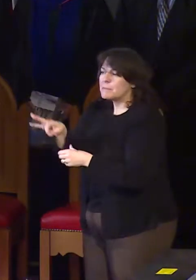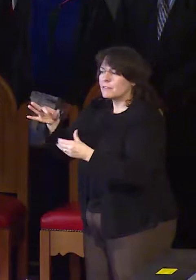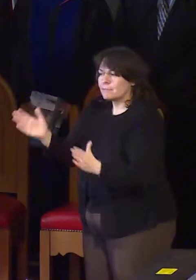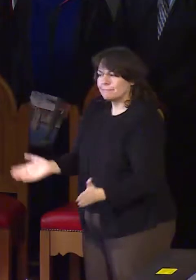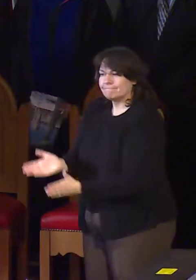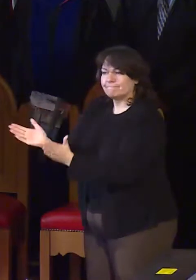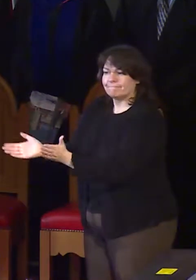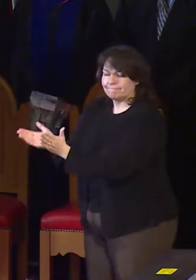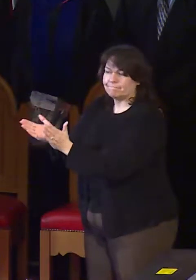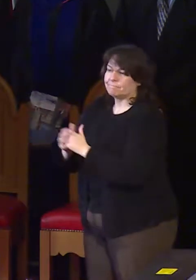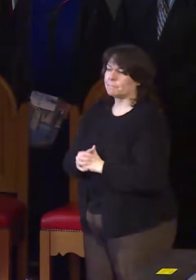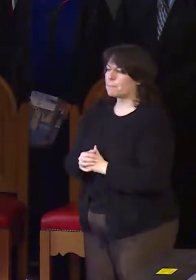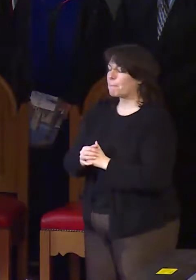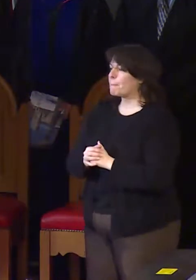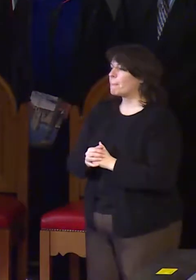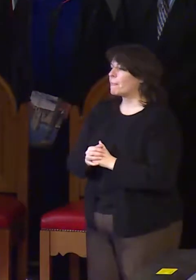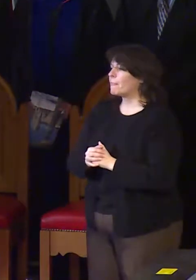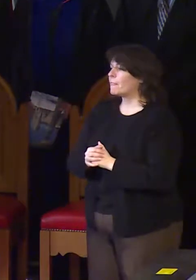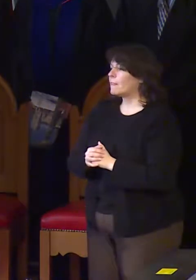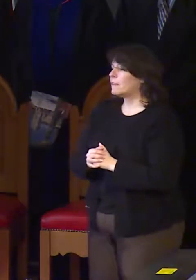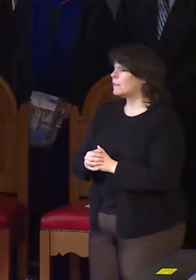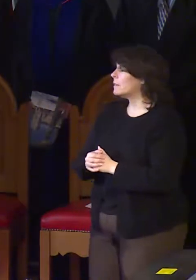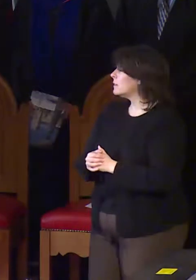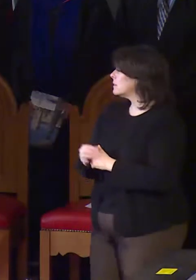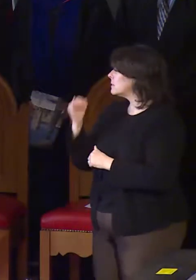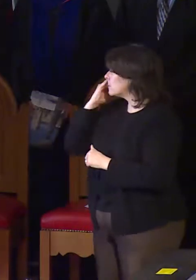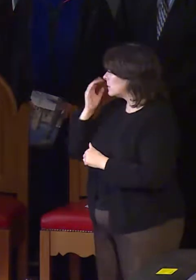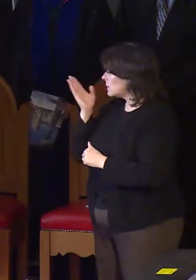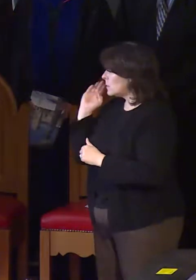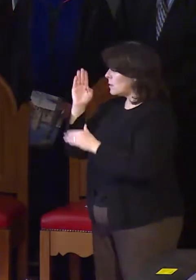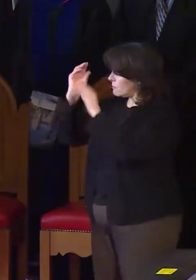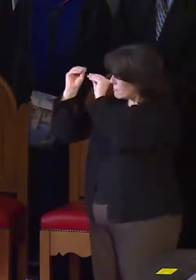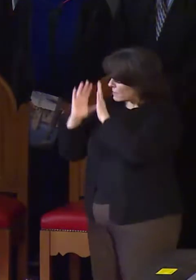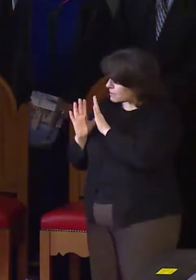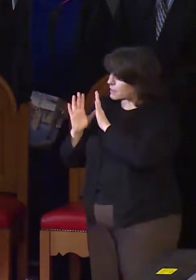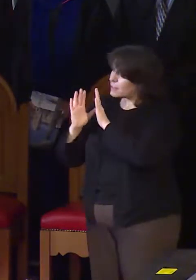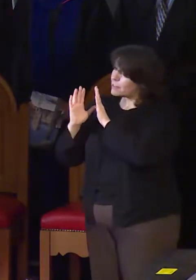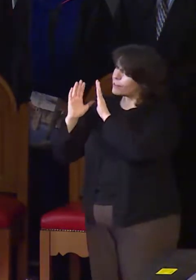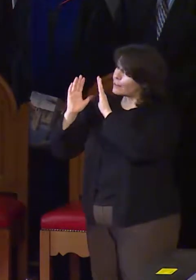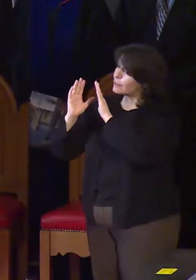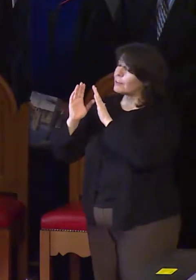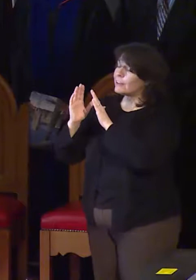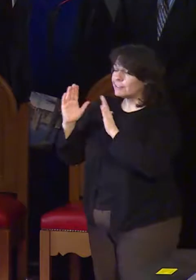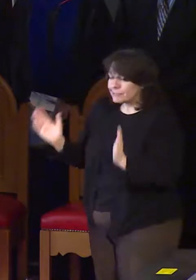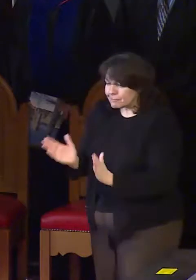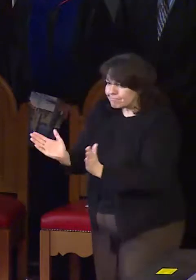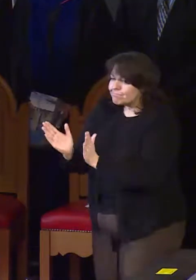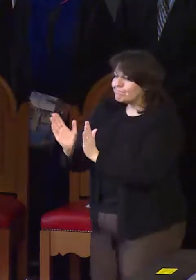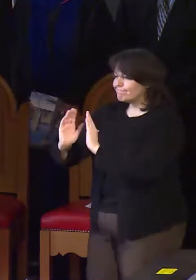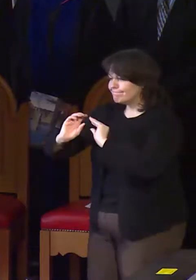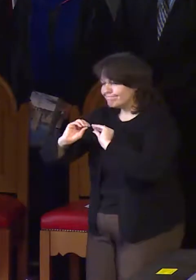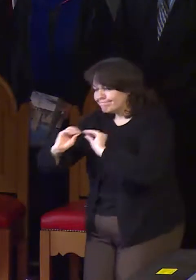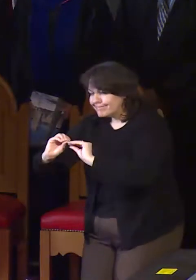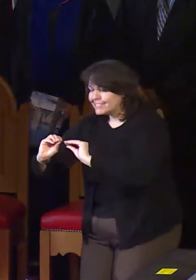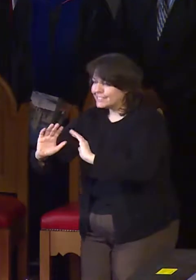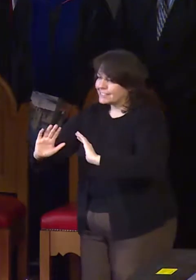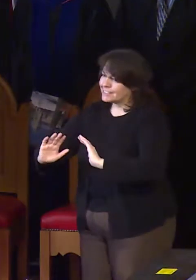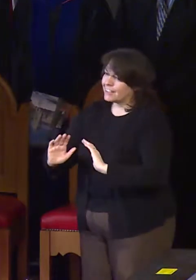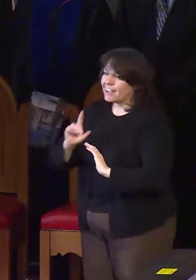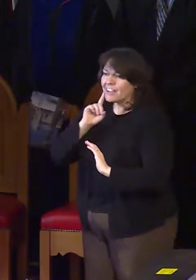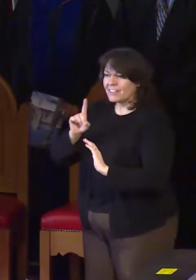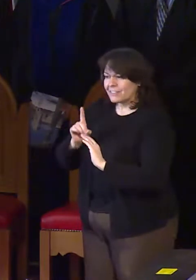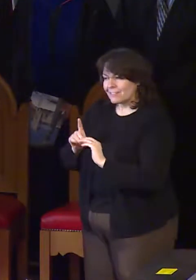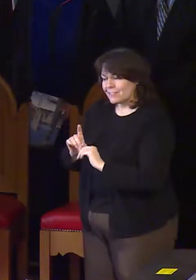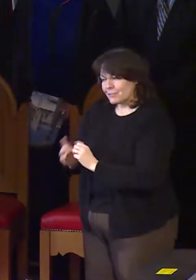all need. If you are one of the faculty members who taught, cajoled, encouraged, and mentored these